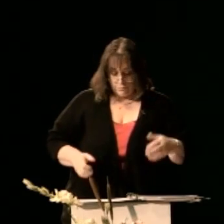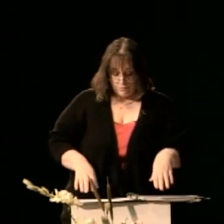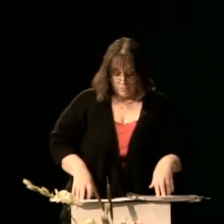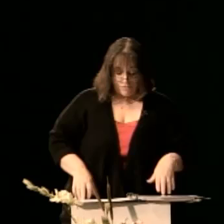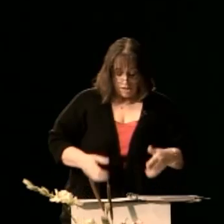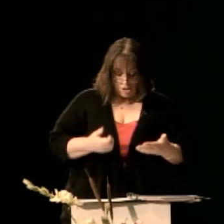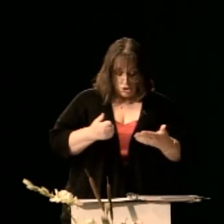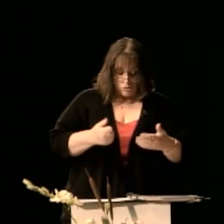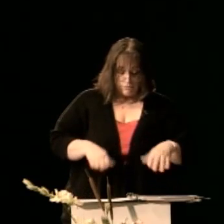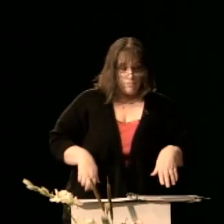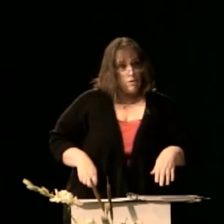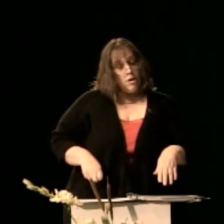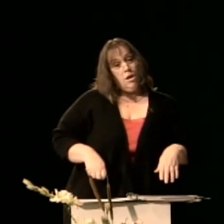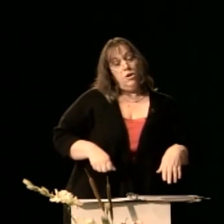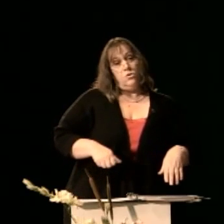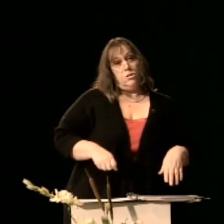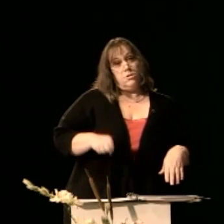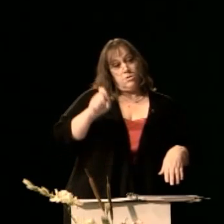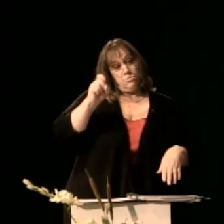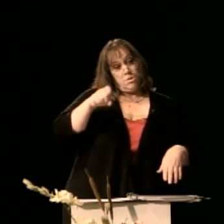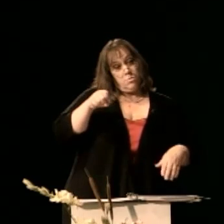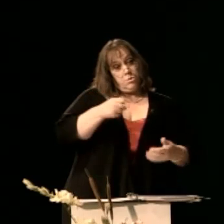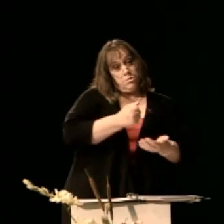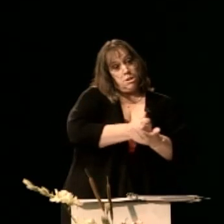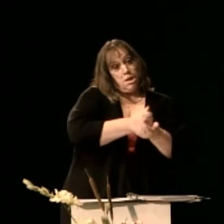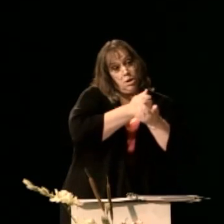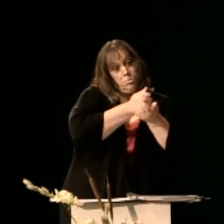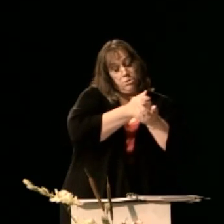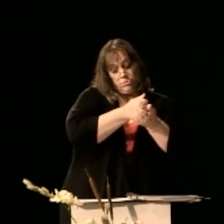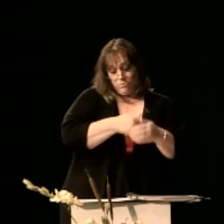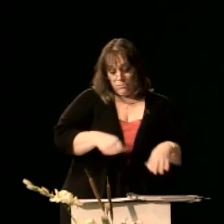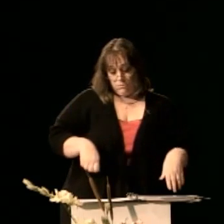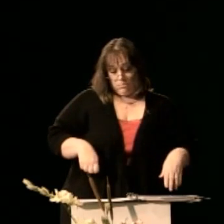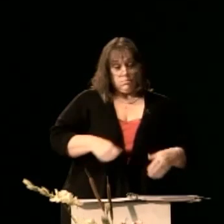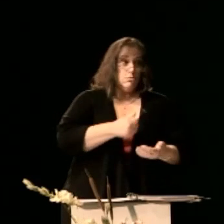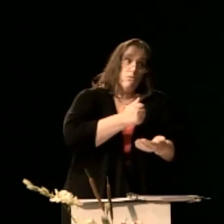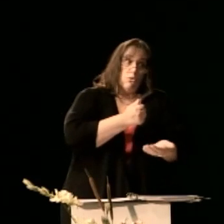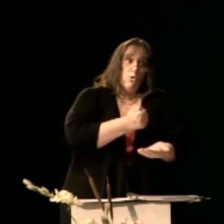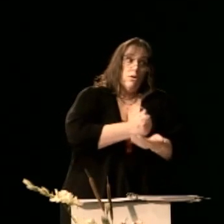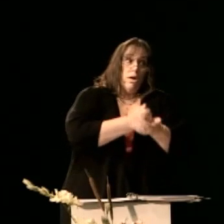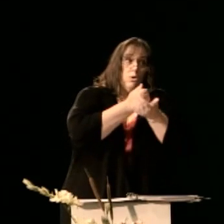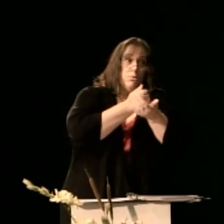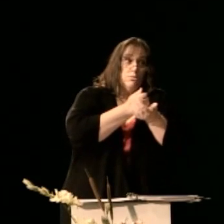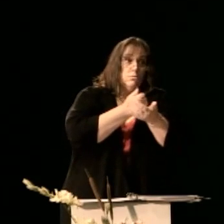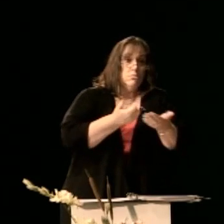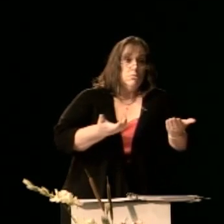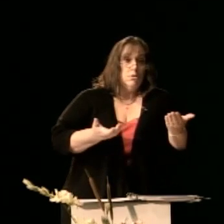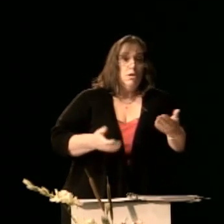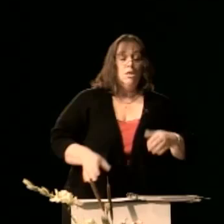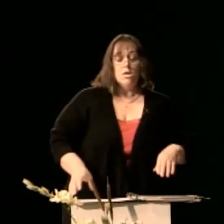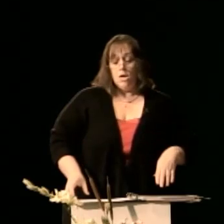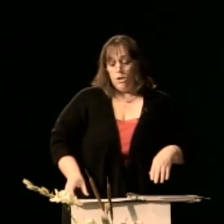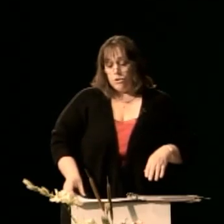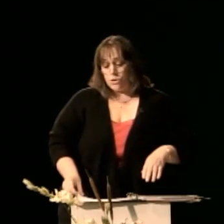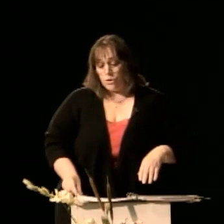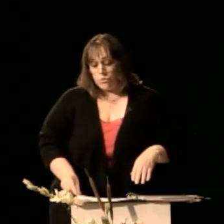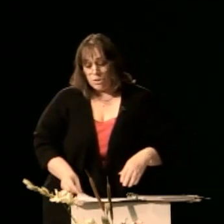if they need you. You can just do simple need help or help. So those are some of